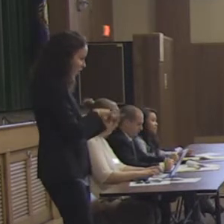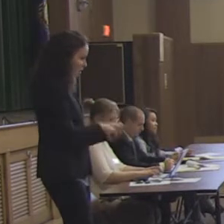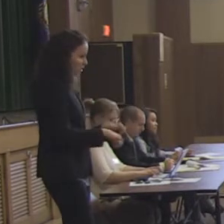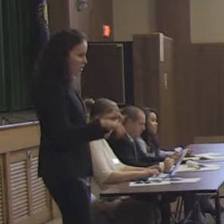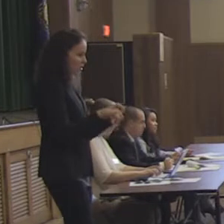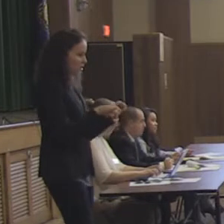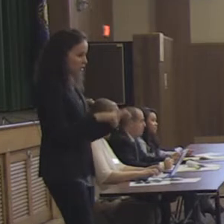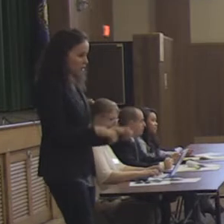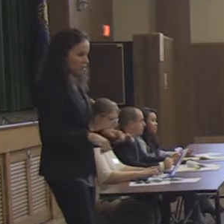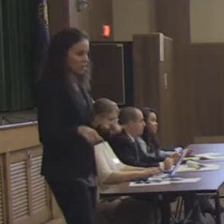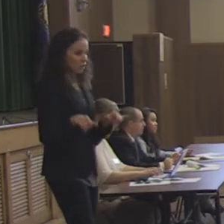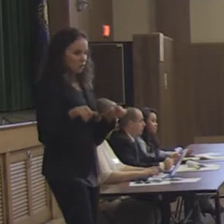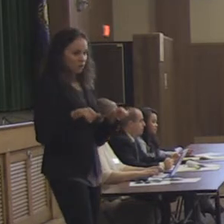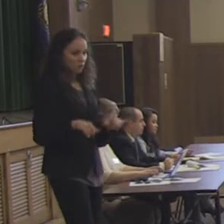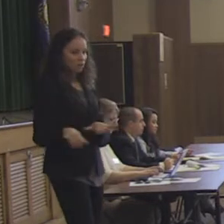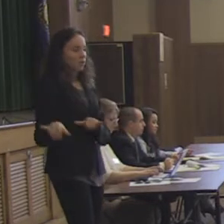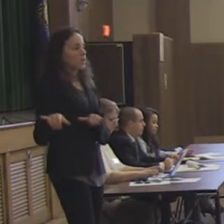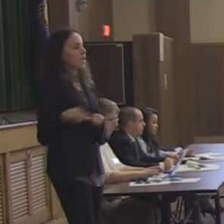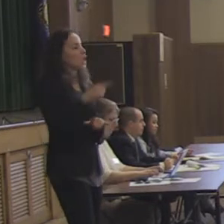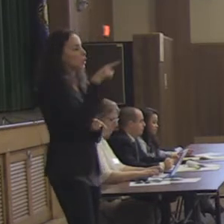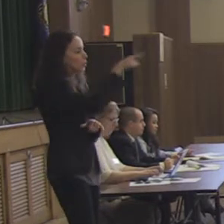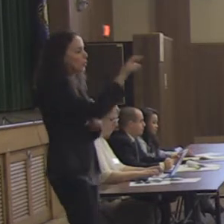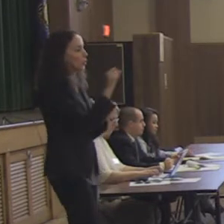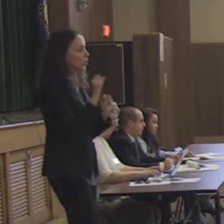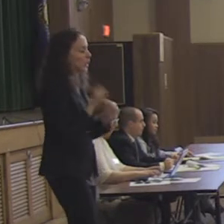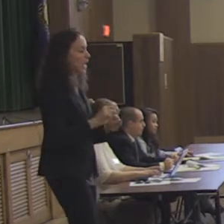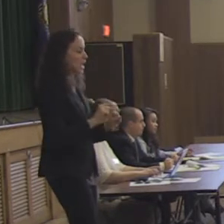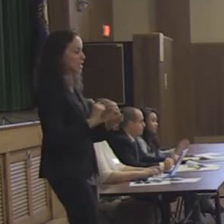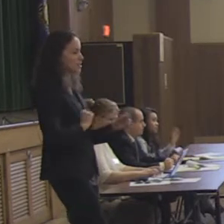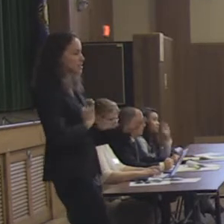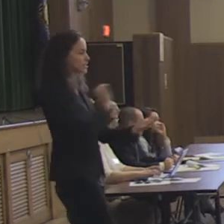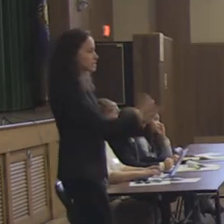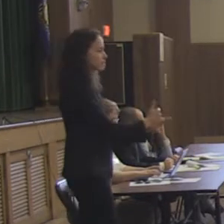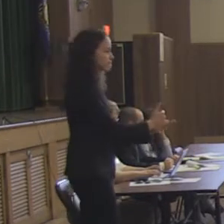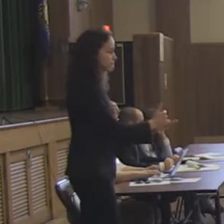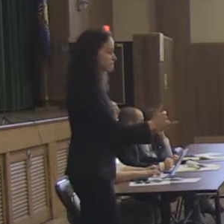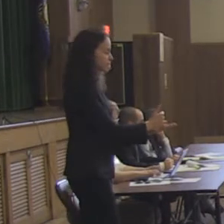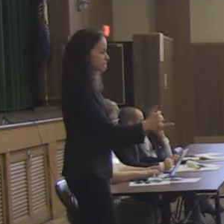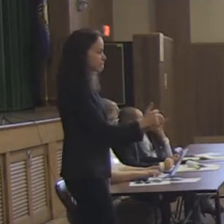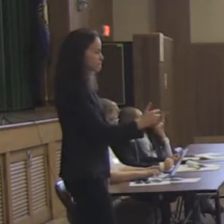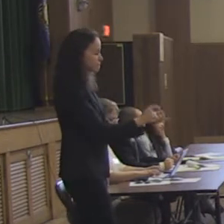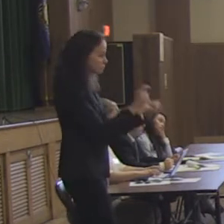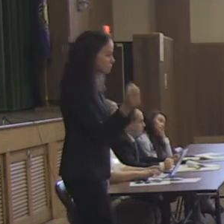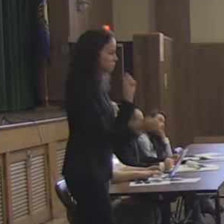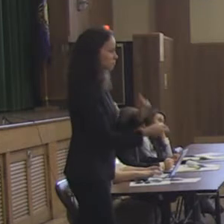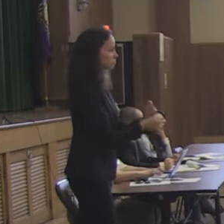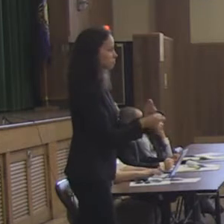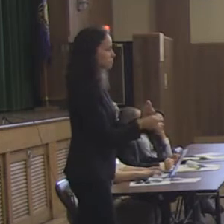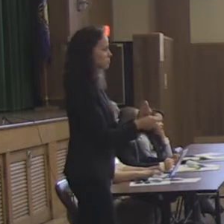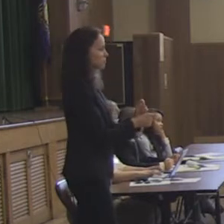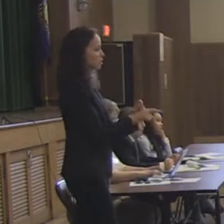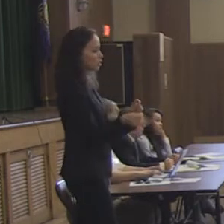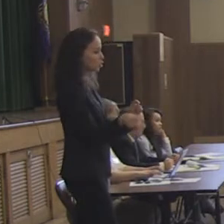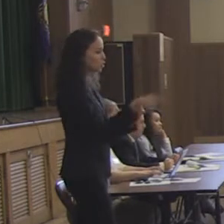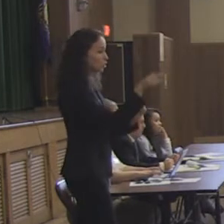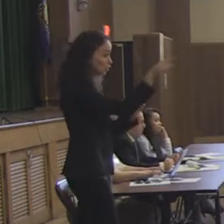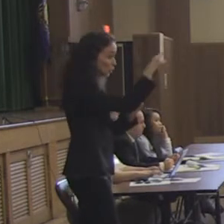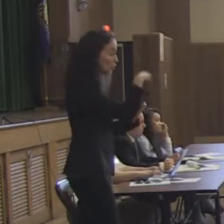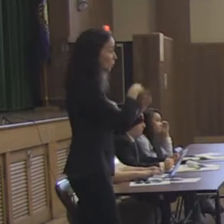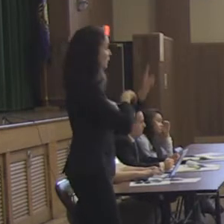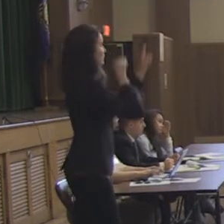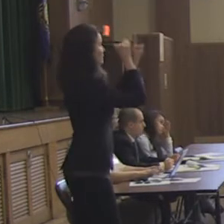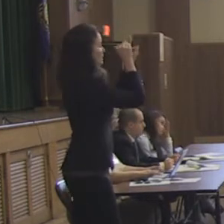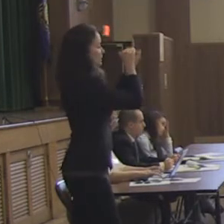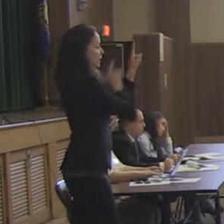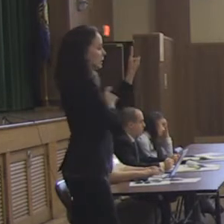communities, and they're the people that can put it in a language that your legislators or